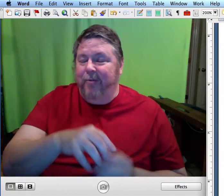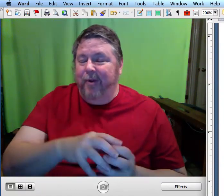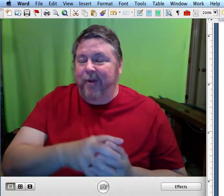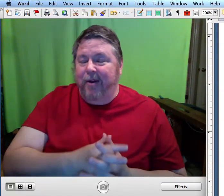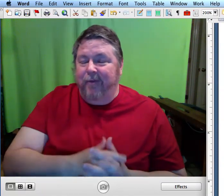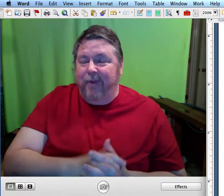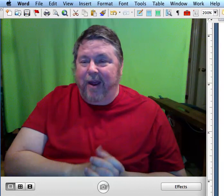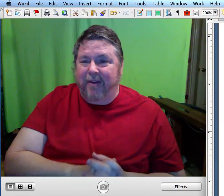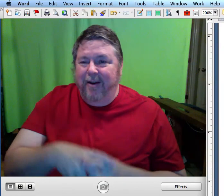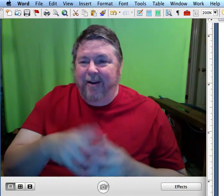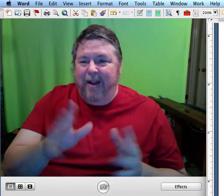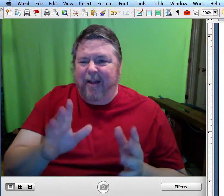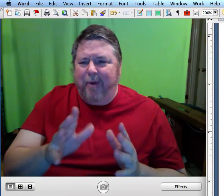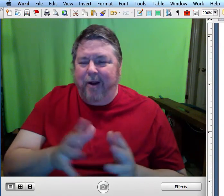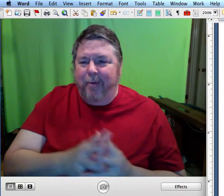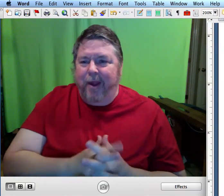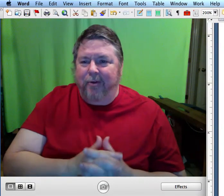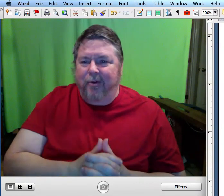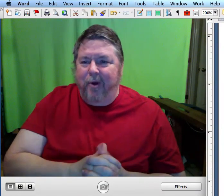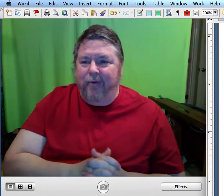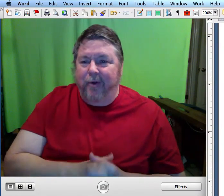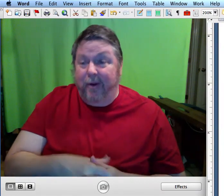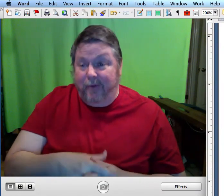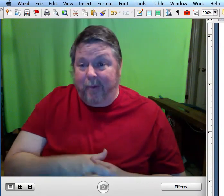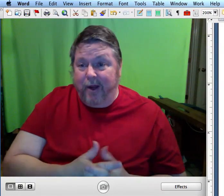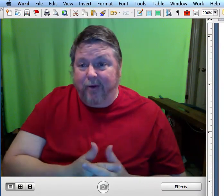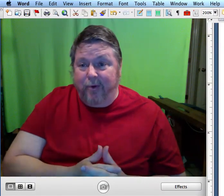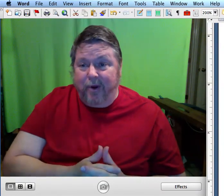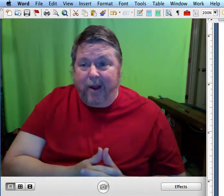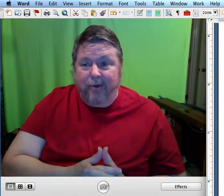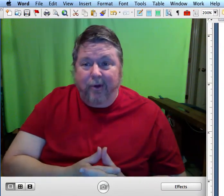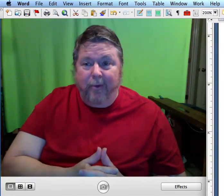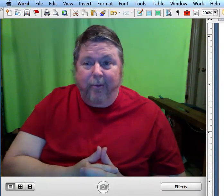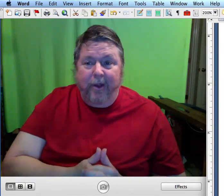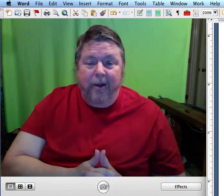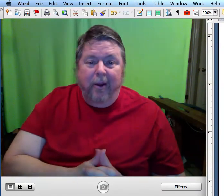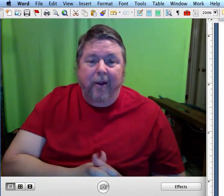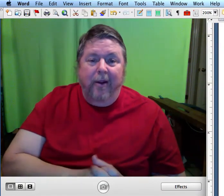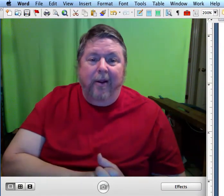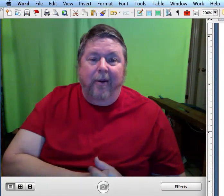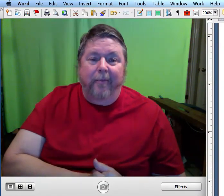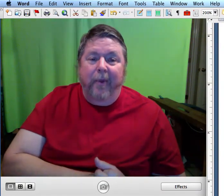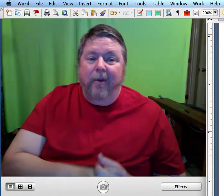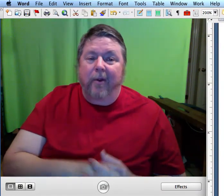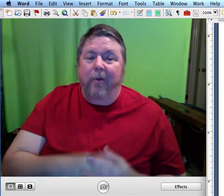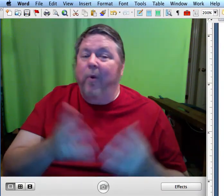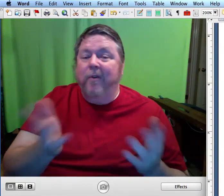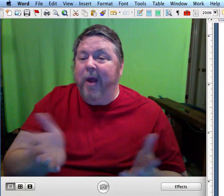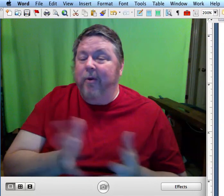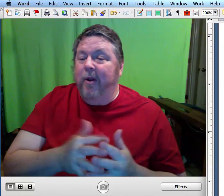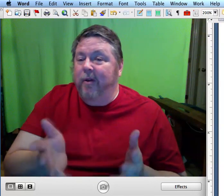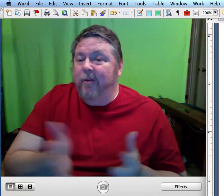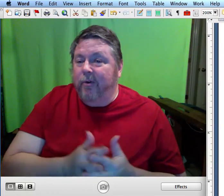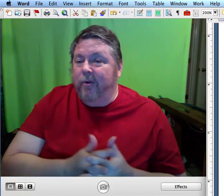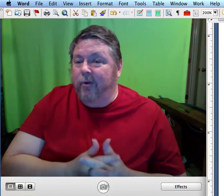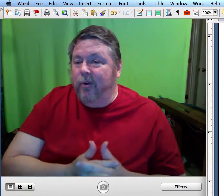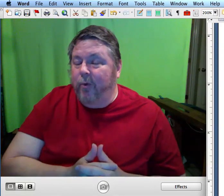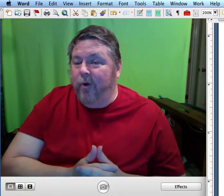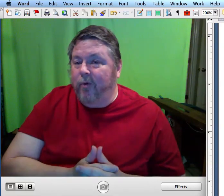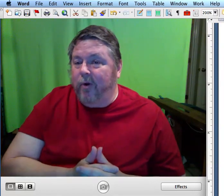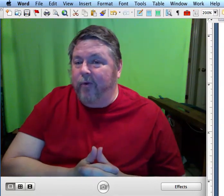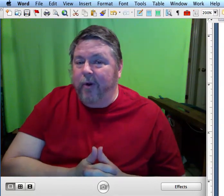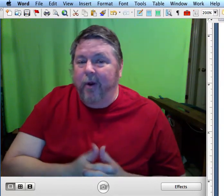a consecutive task, that's probably not going to be the answer too often. In simultaneous work, it absolutely will be. What's the pattern, and is there a solution